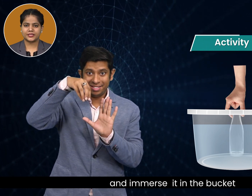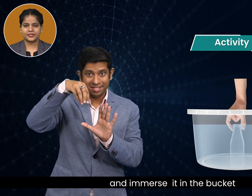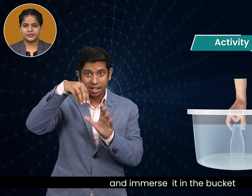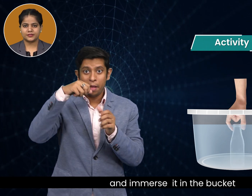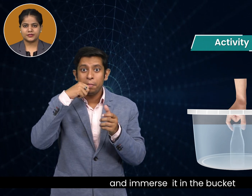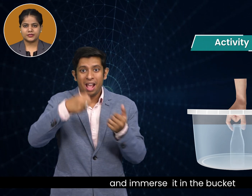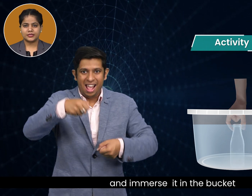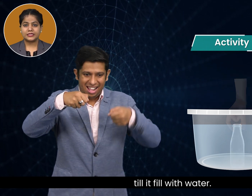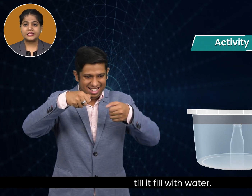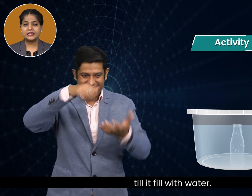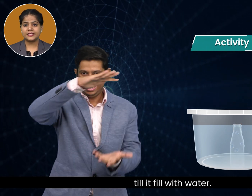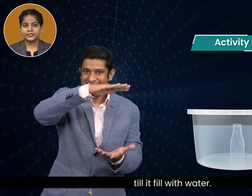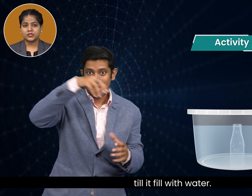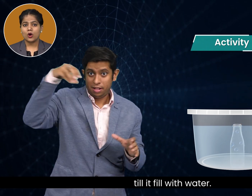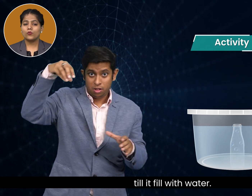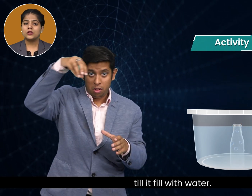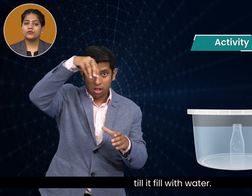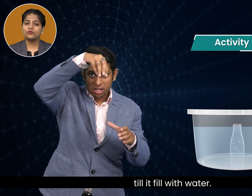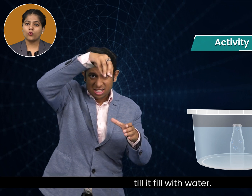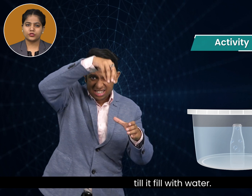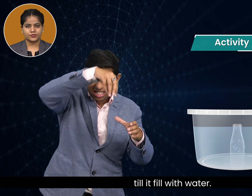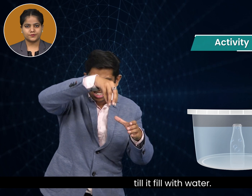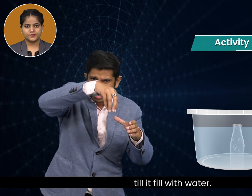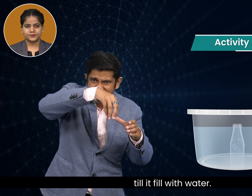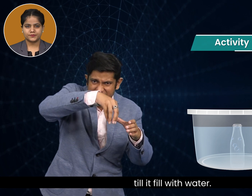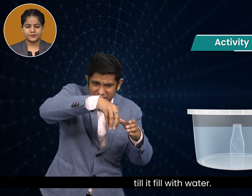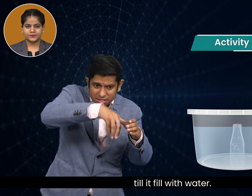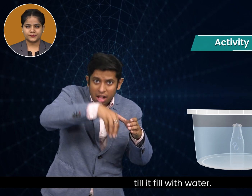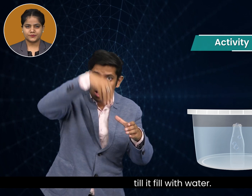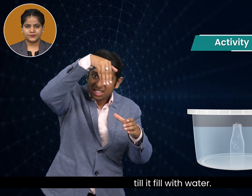the bucket till it fills with water.